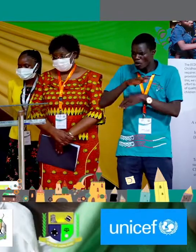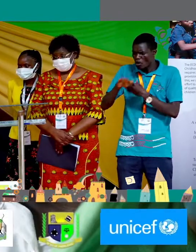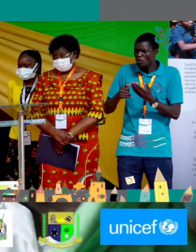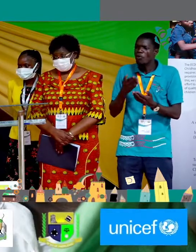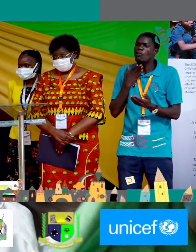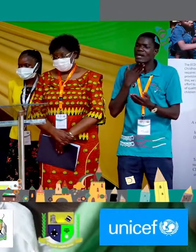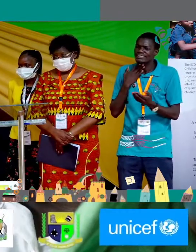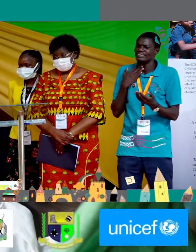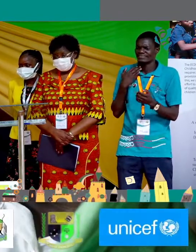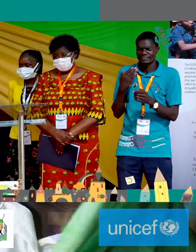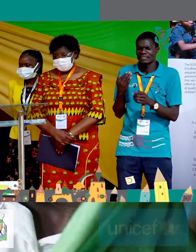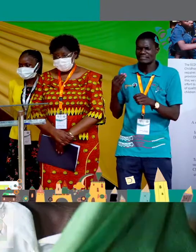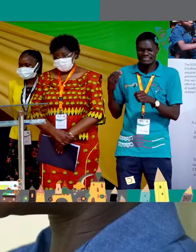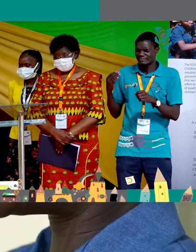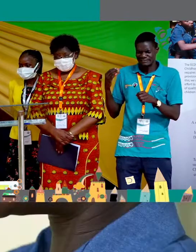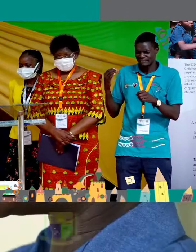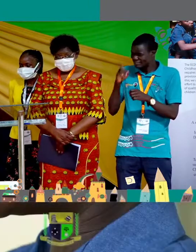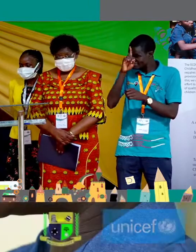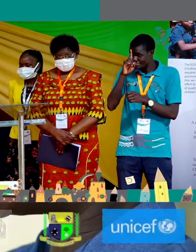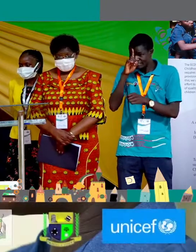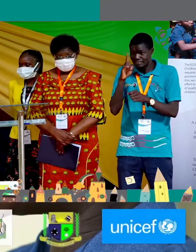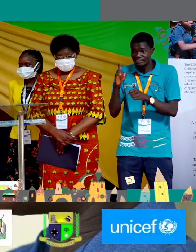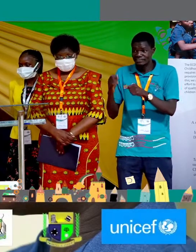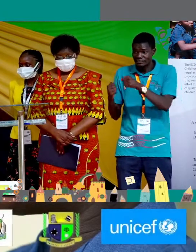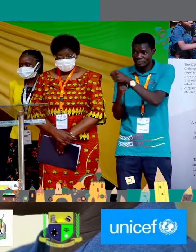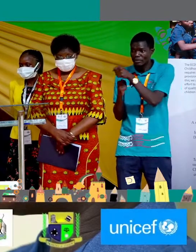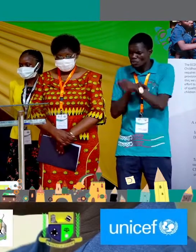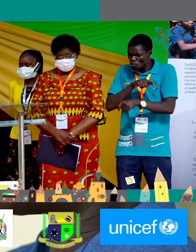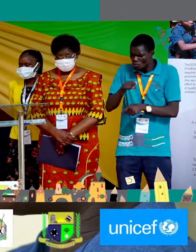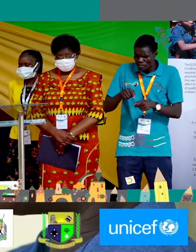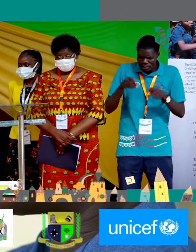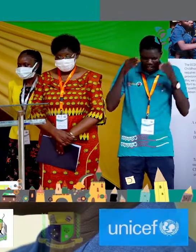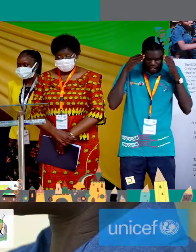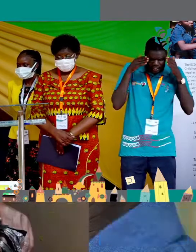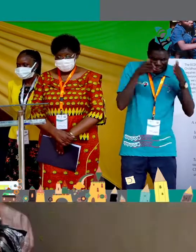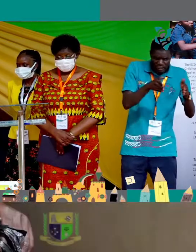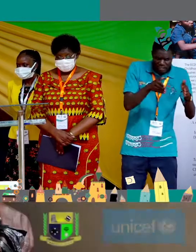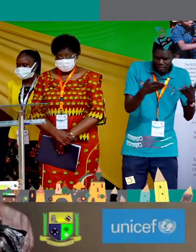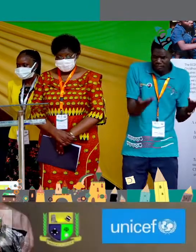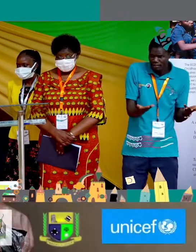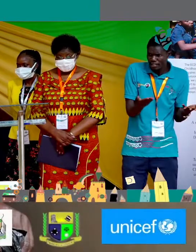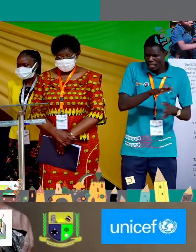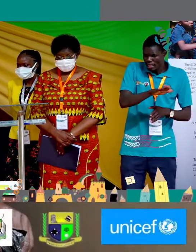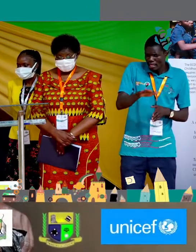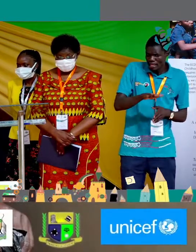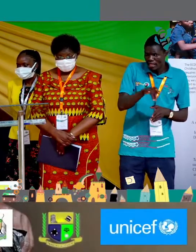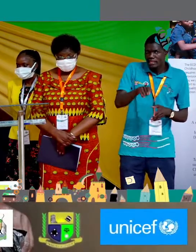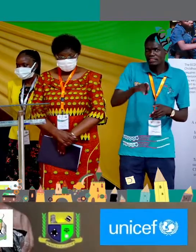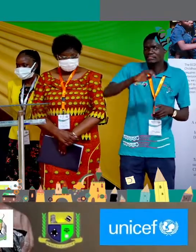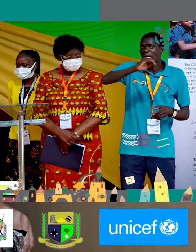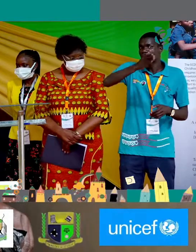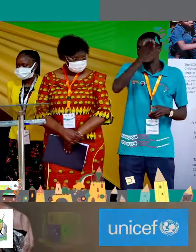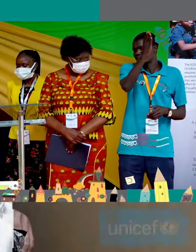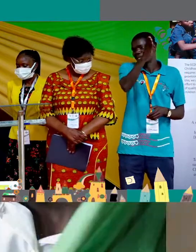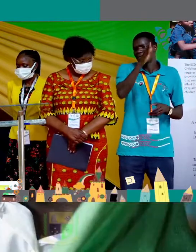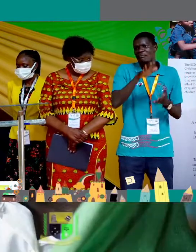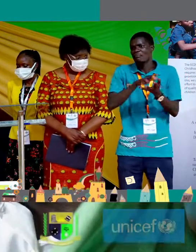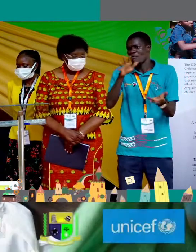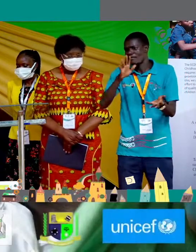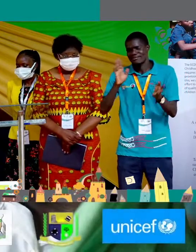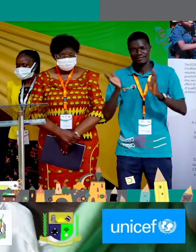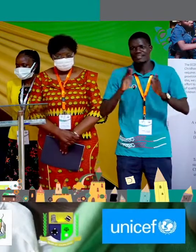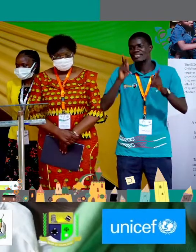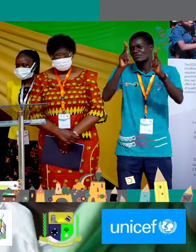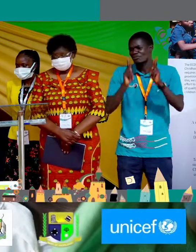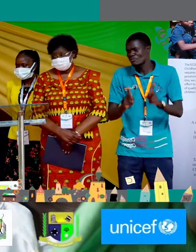total support. We concentrate so much in institutions that are in towns like Nairobi,